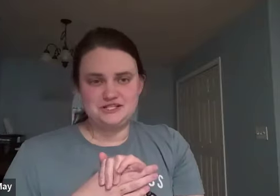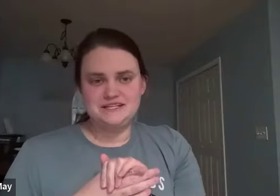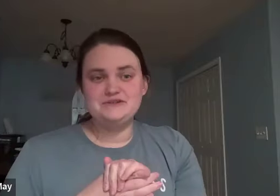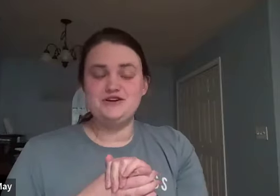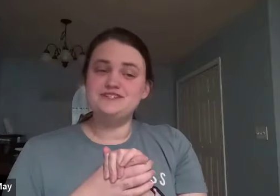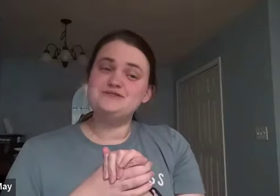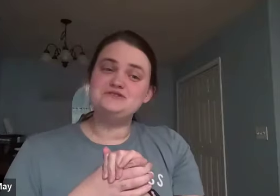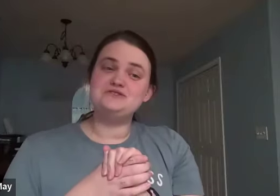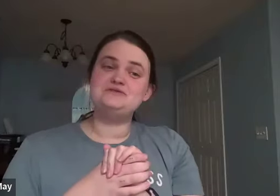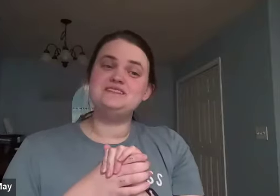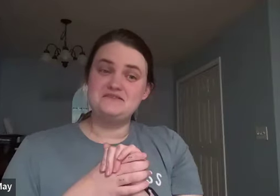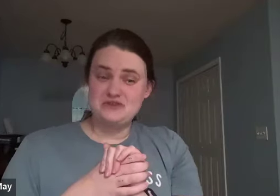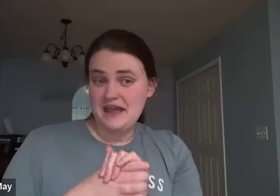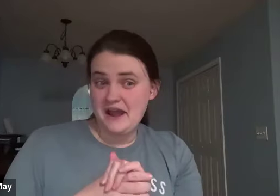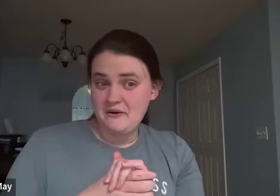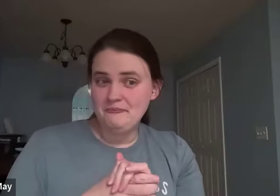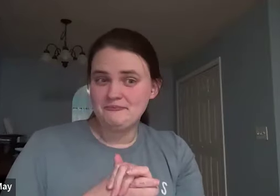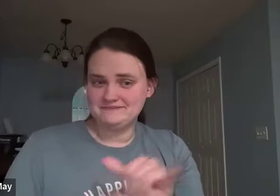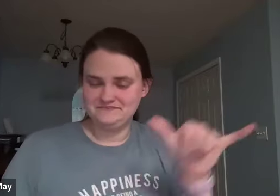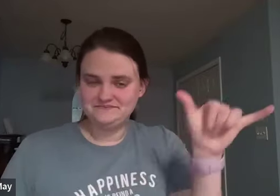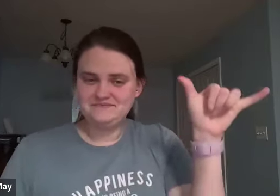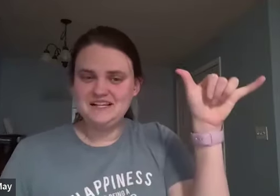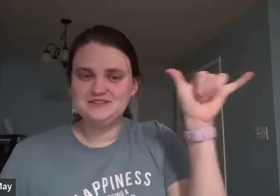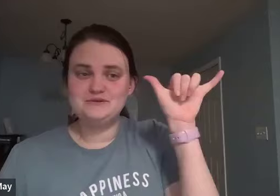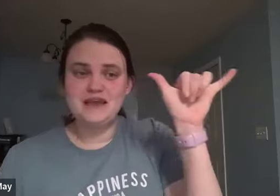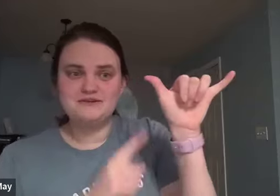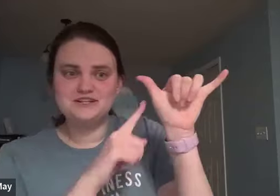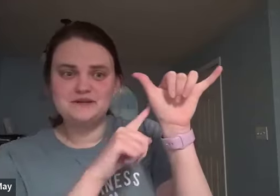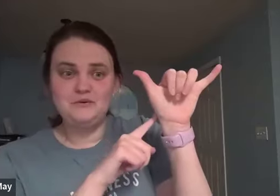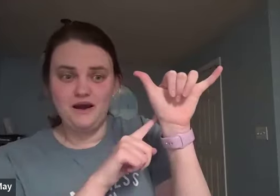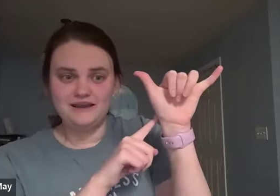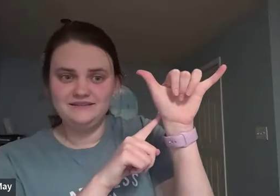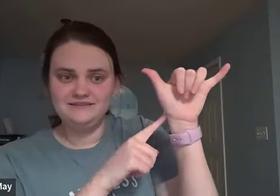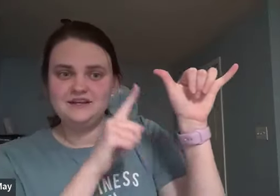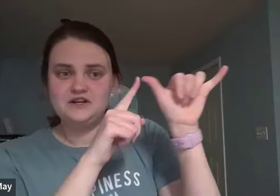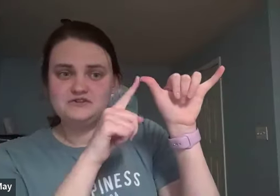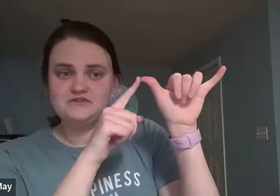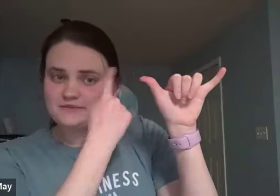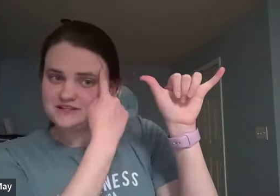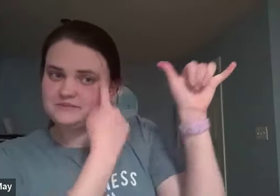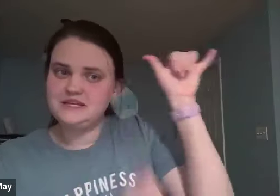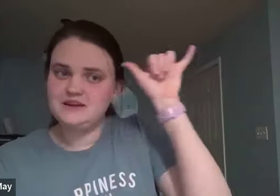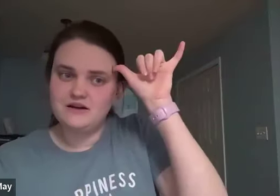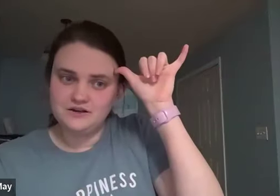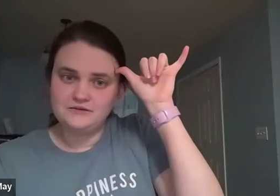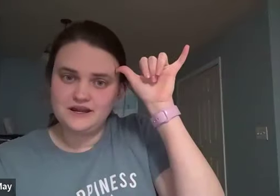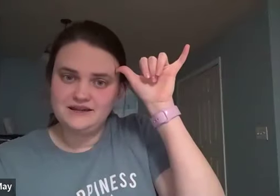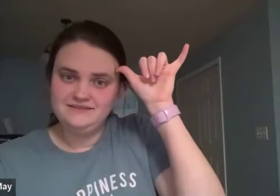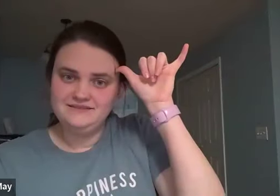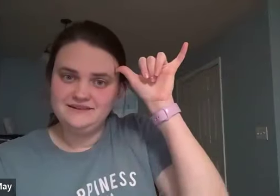Unfortunately, what you have to do is you do the sign for cow. So cow is going to be a Y. Your thumb is going to be on your forehead